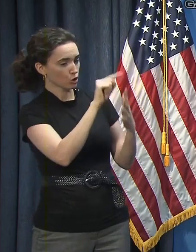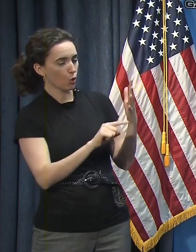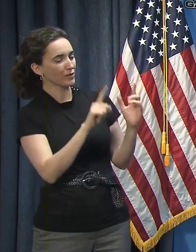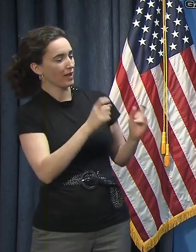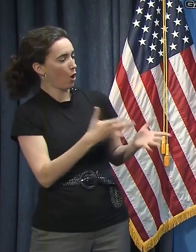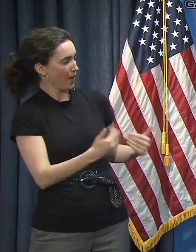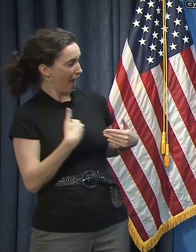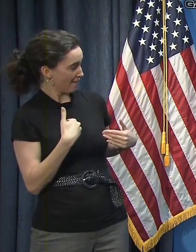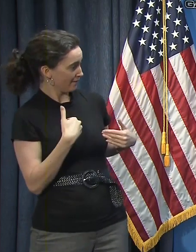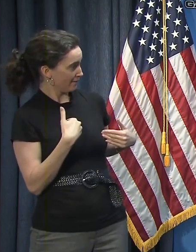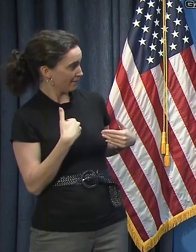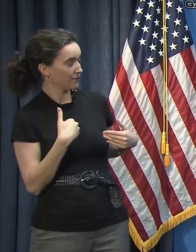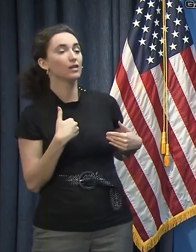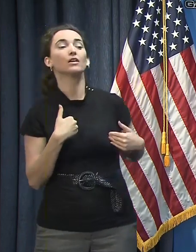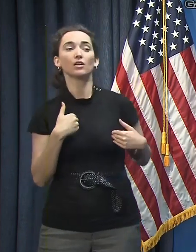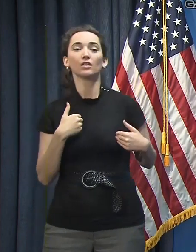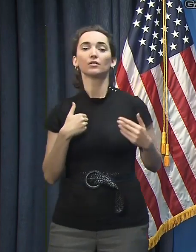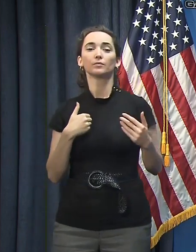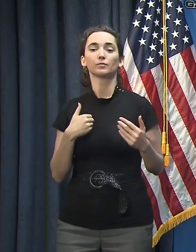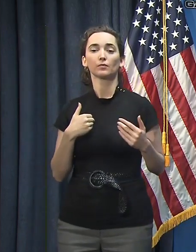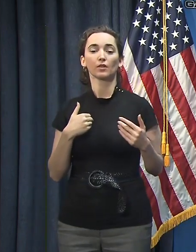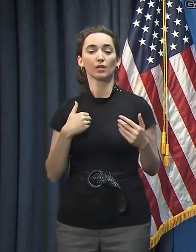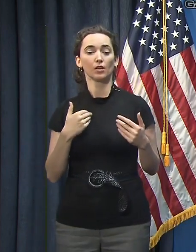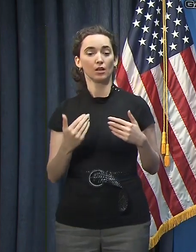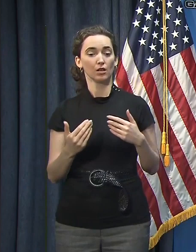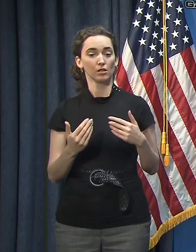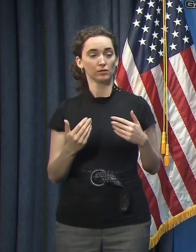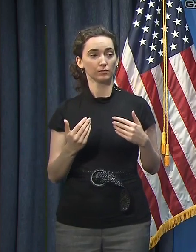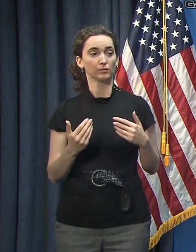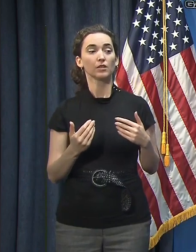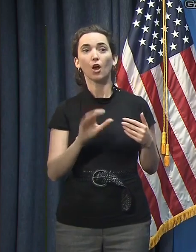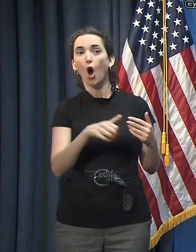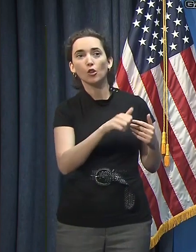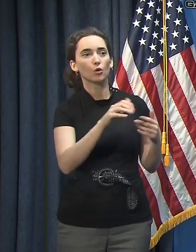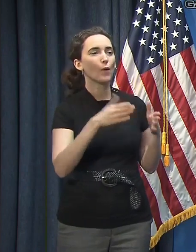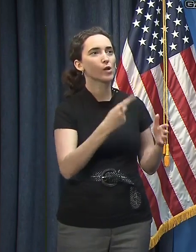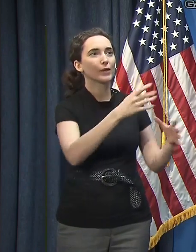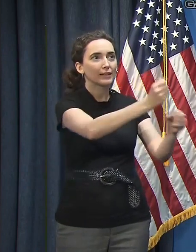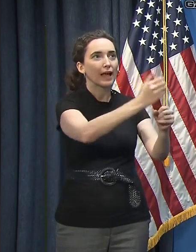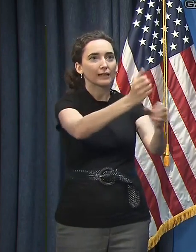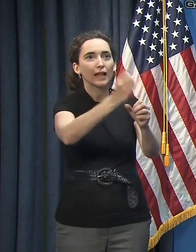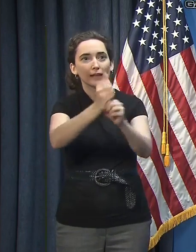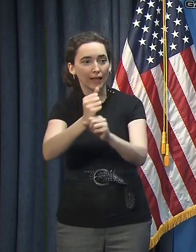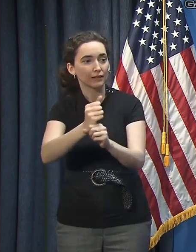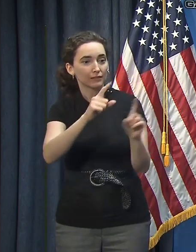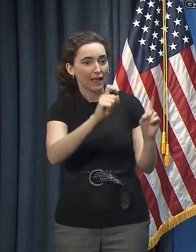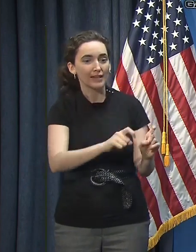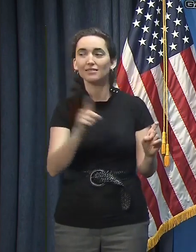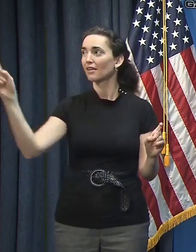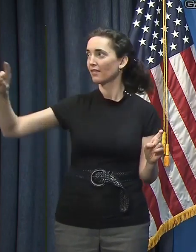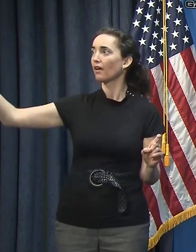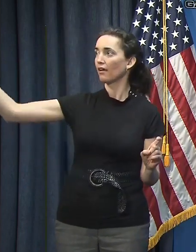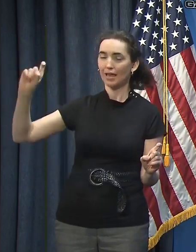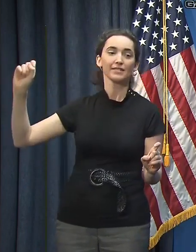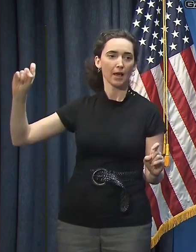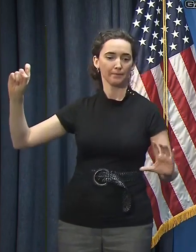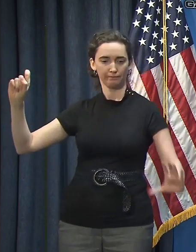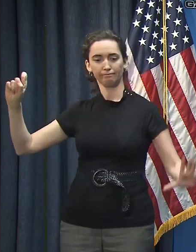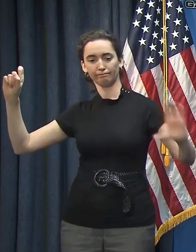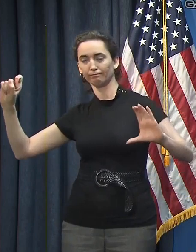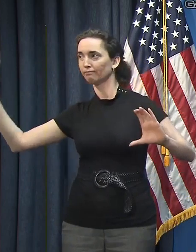have? Well, it'll be in addition to whatever we can get from other sources. Now, the truth is, if we